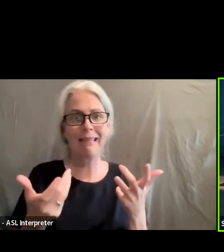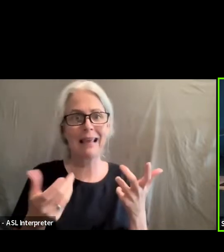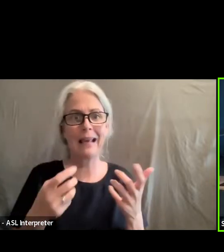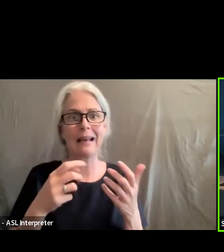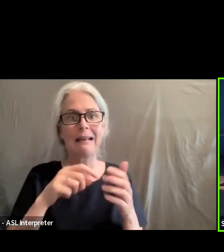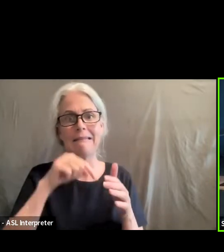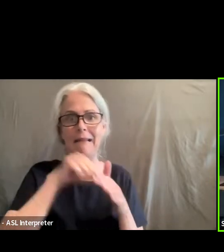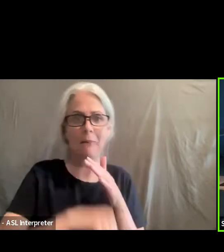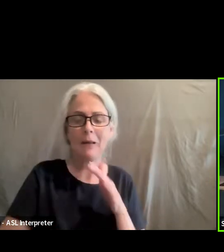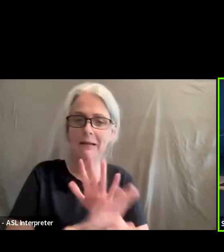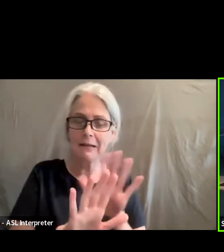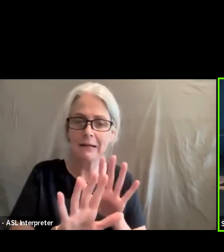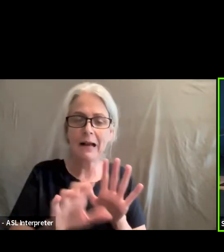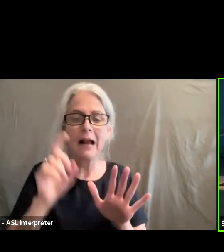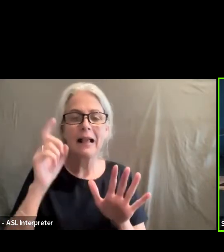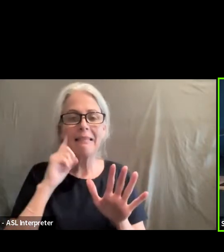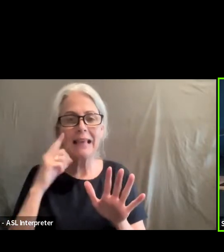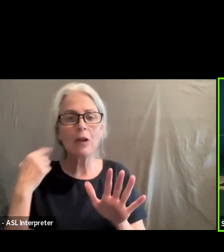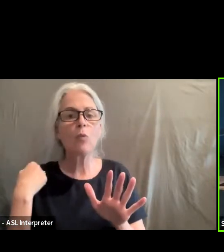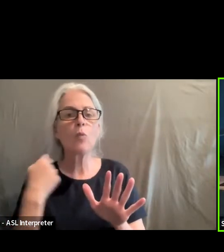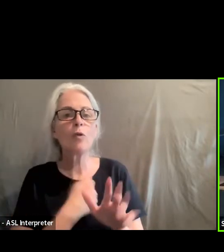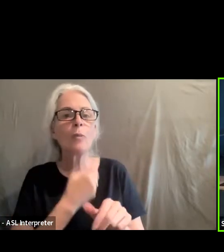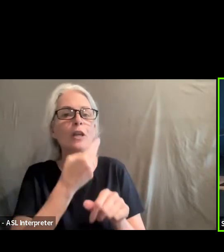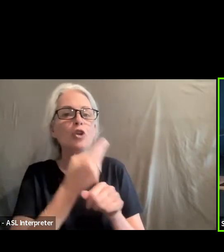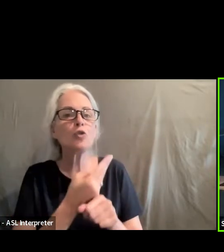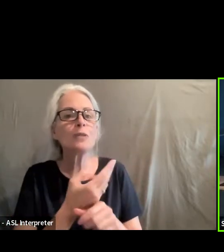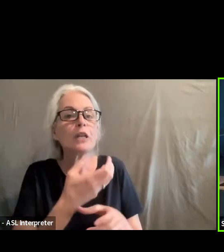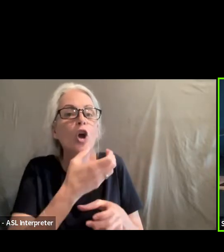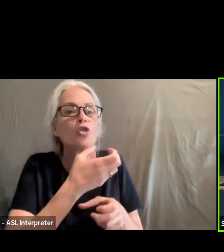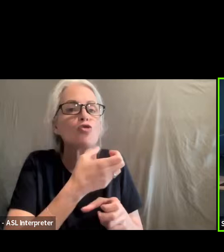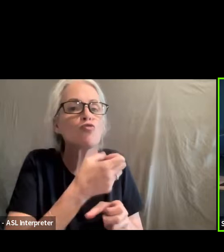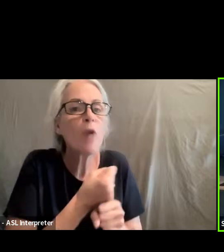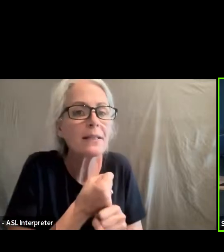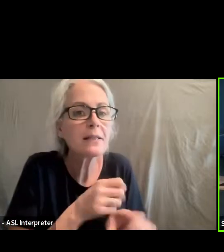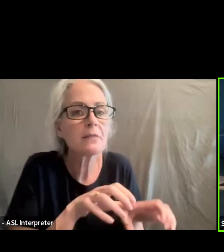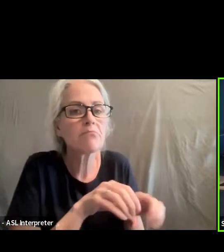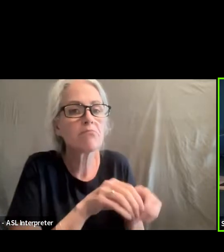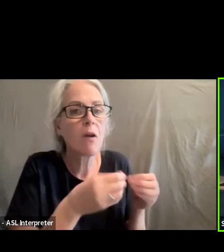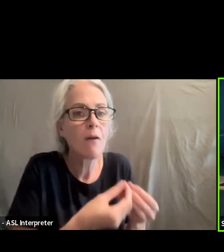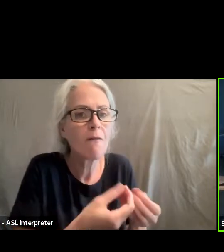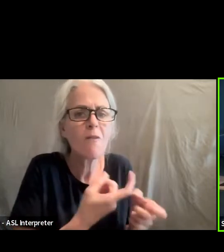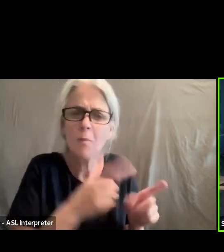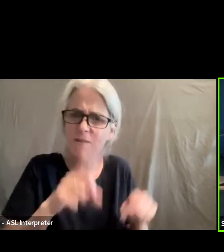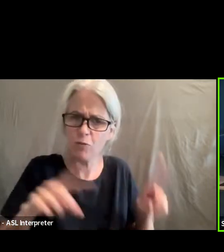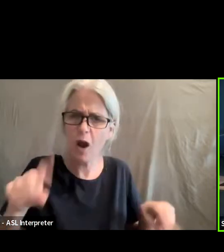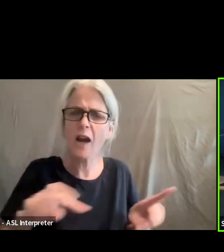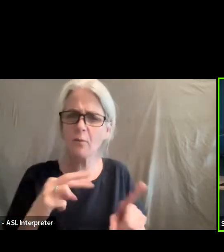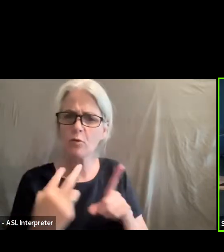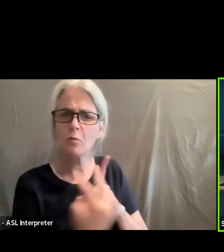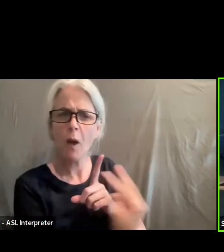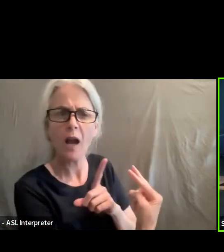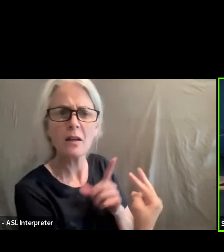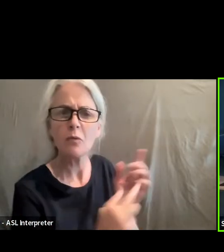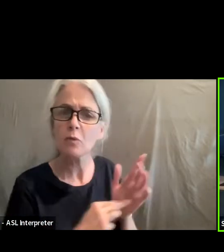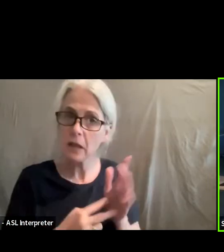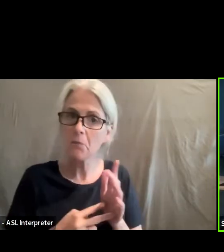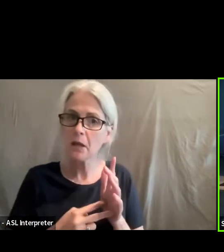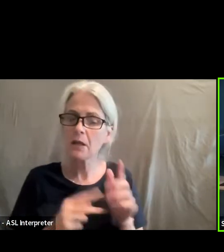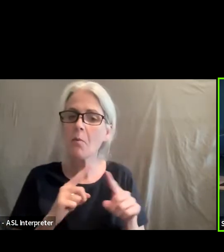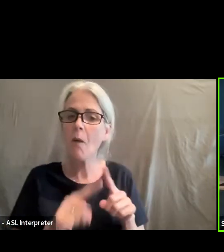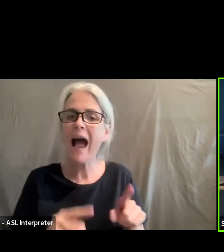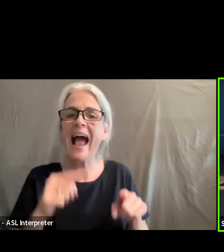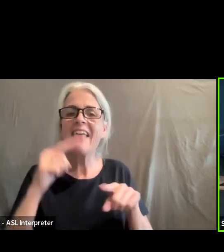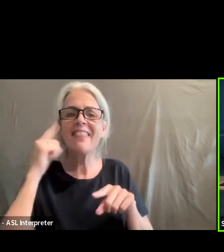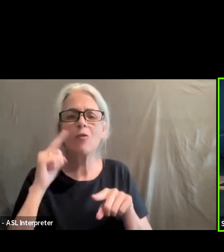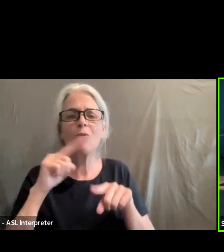details. So I think it's going to be really using trusted sources, if you will, to help us, you know, from a variety of perspectives about what that means. But I think that's a big